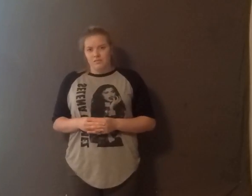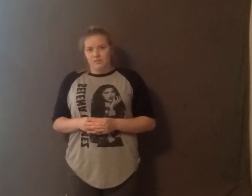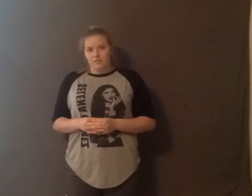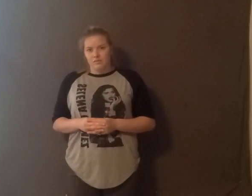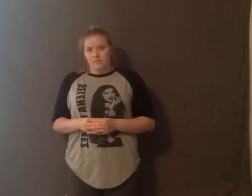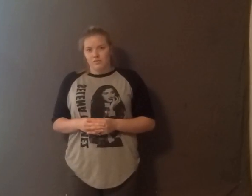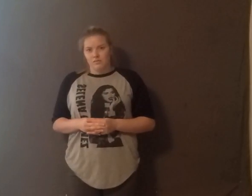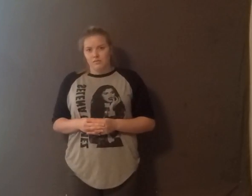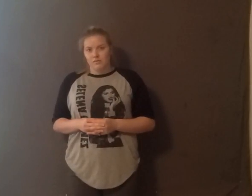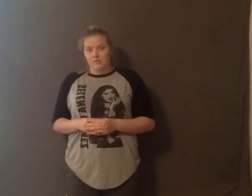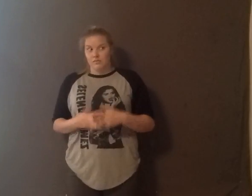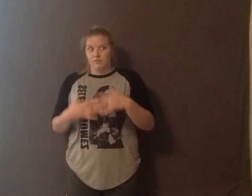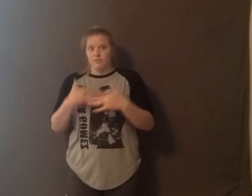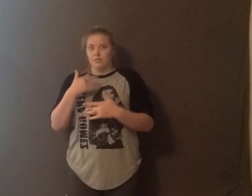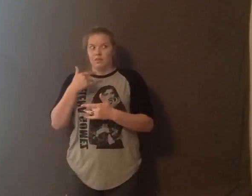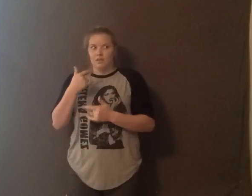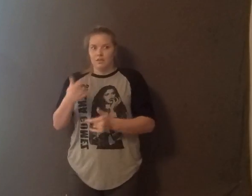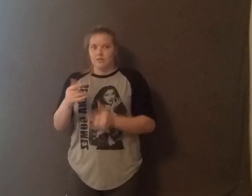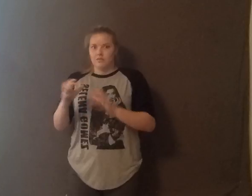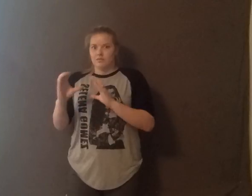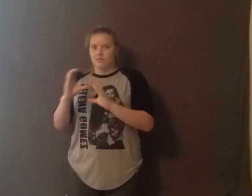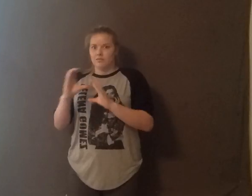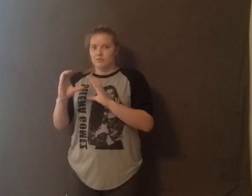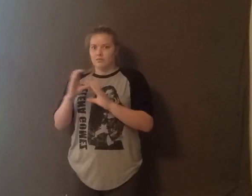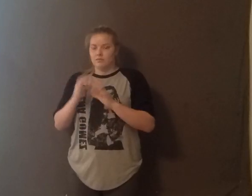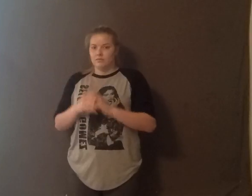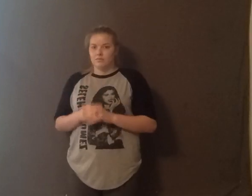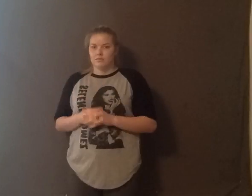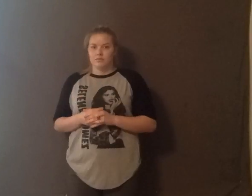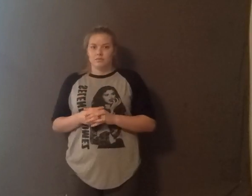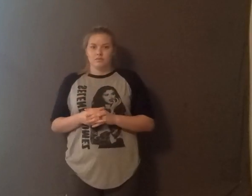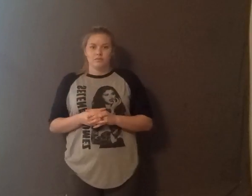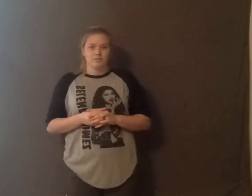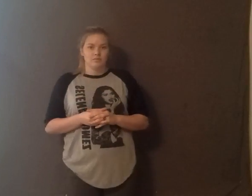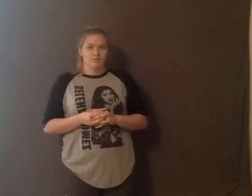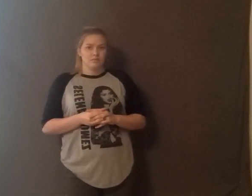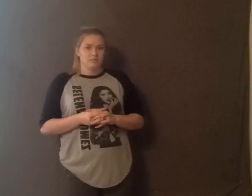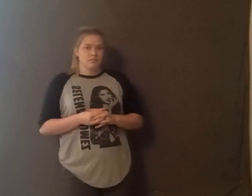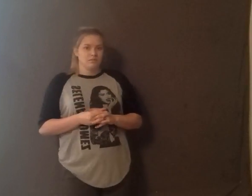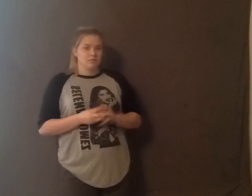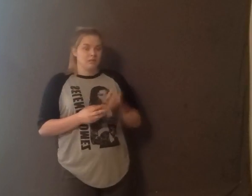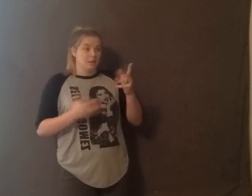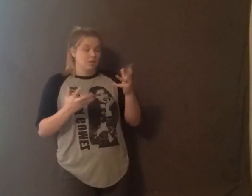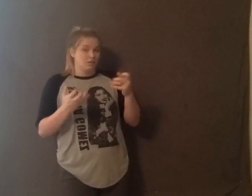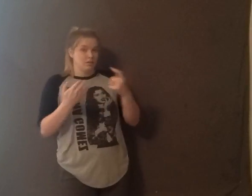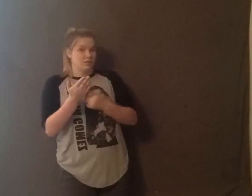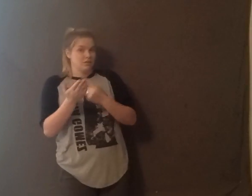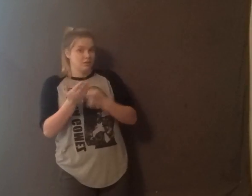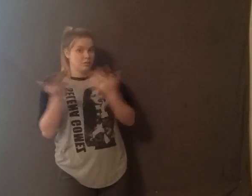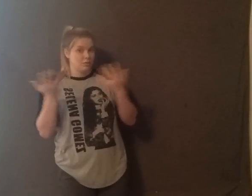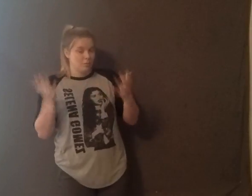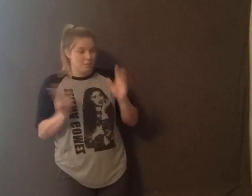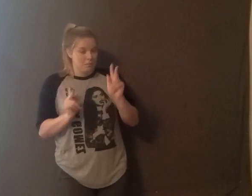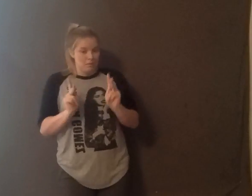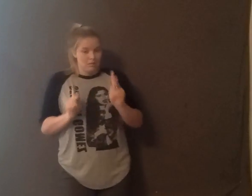That was interesting. What he wanted to talk about was people living longer with diabetes. But once you mention eliminating diabetes